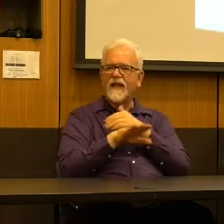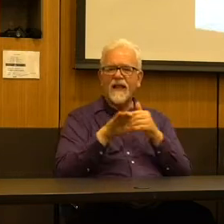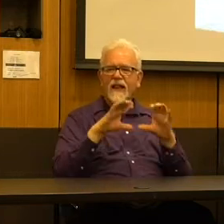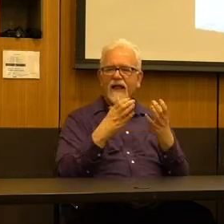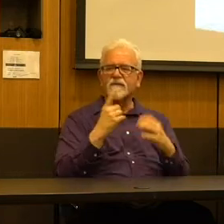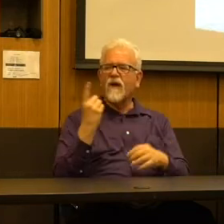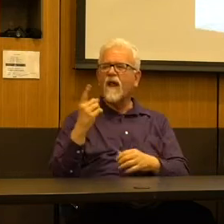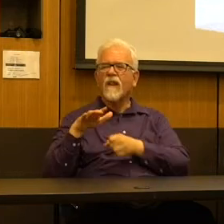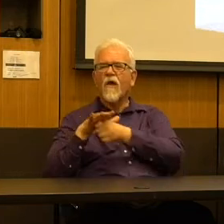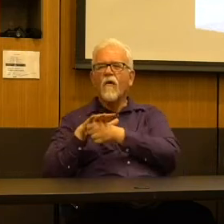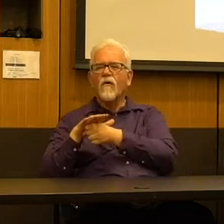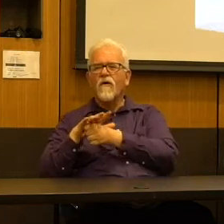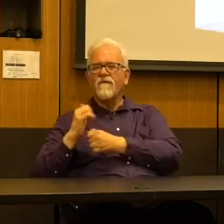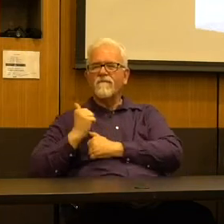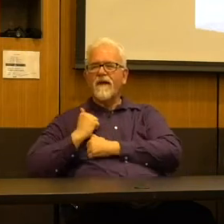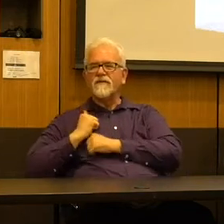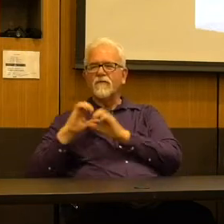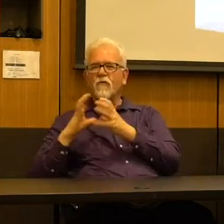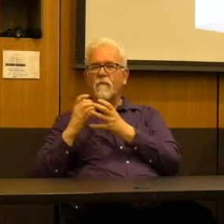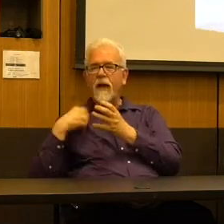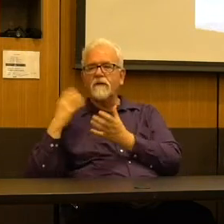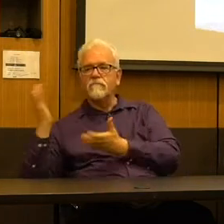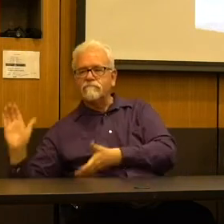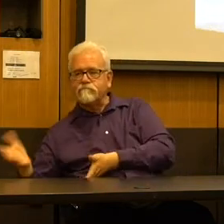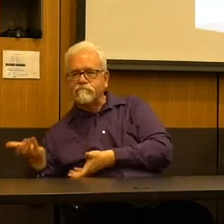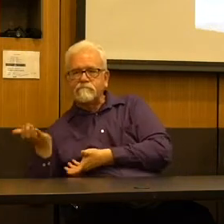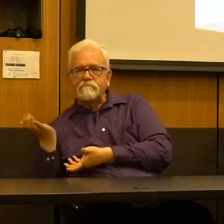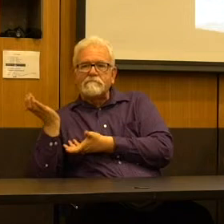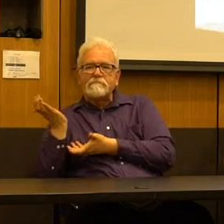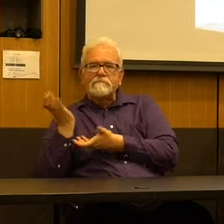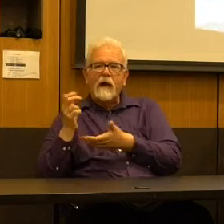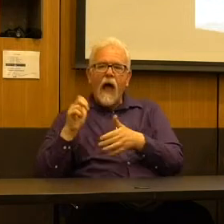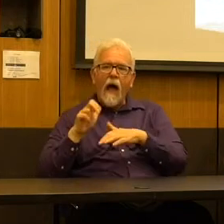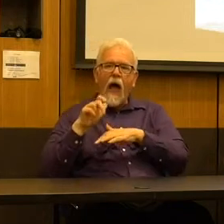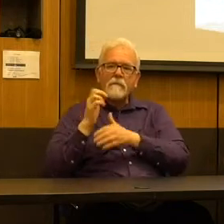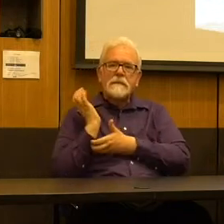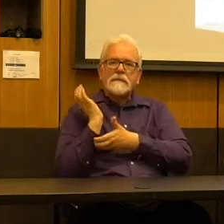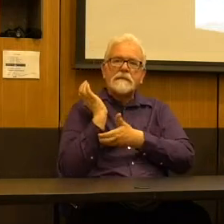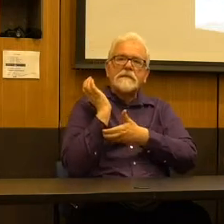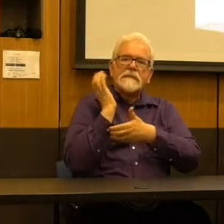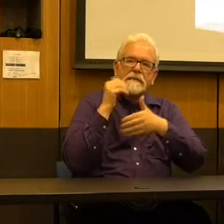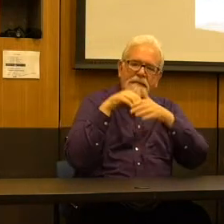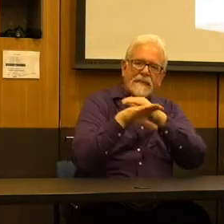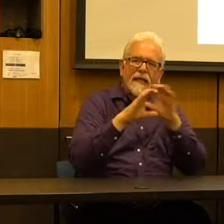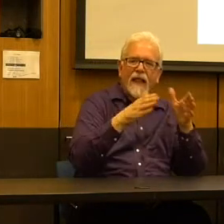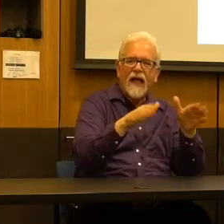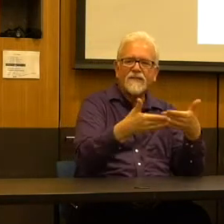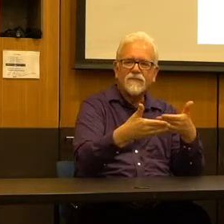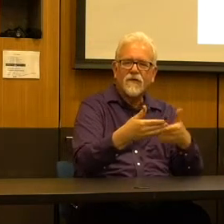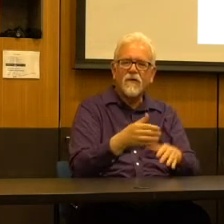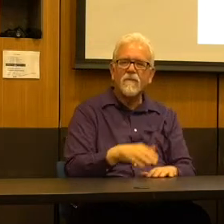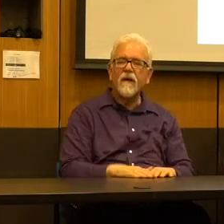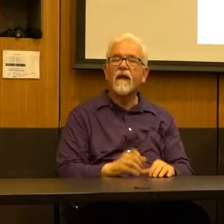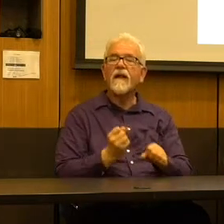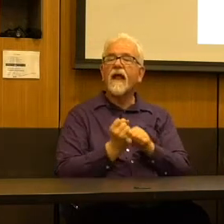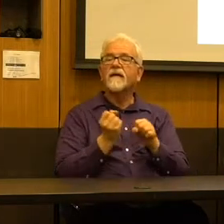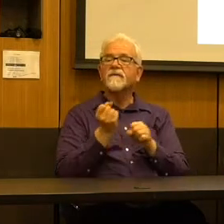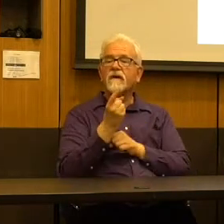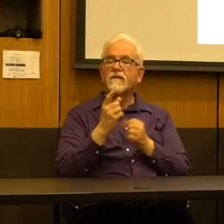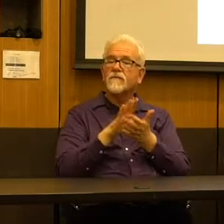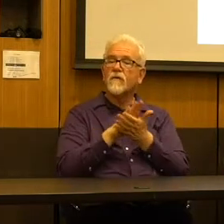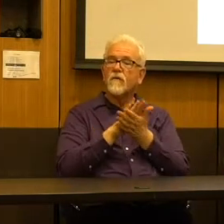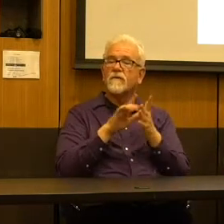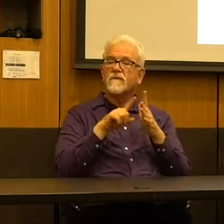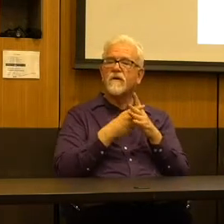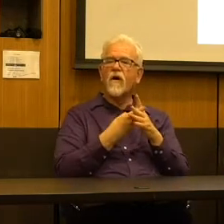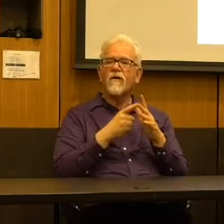veterans group had to carry many of them on their backs to get them up the stairs at UCLA to get into their classrooms. The next year, the school started to